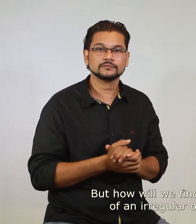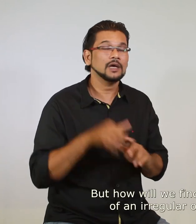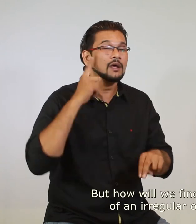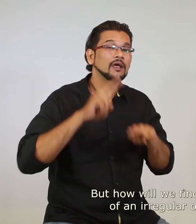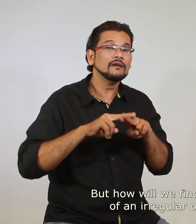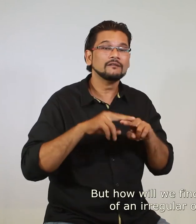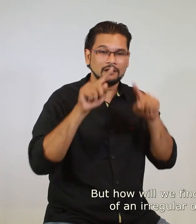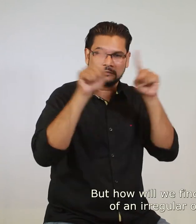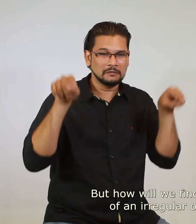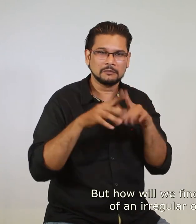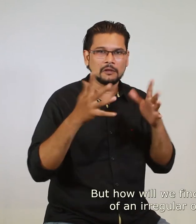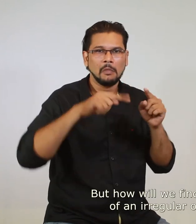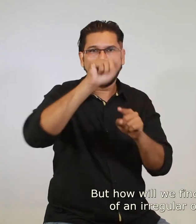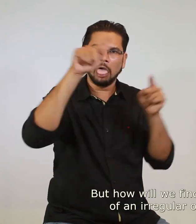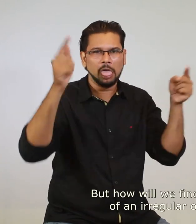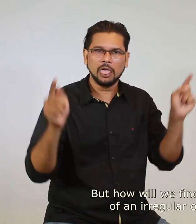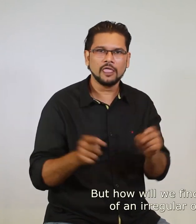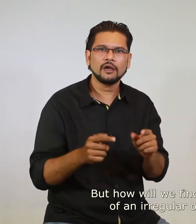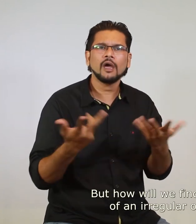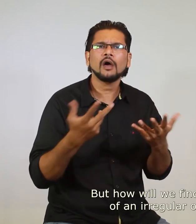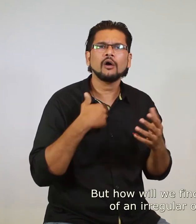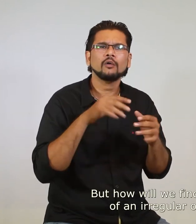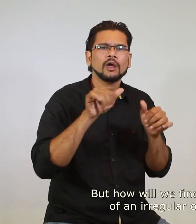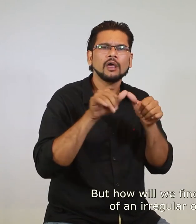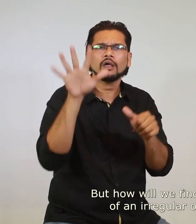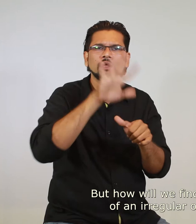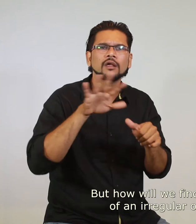But how will we find the area of an irregular object?